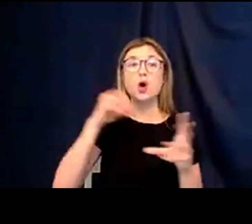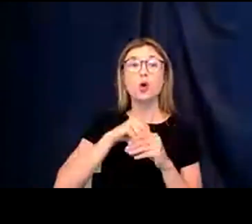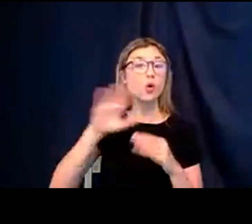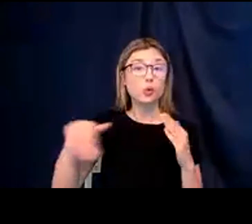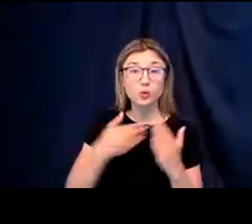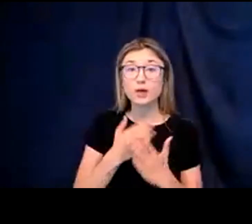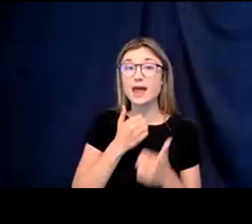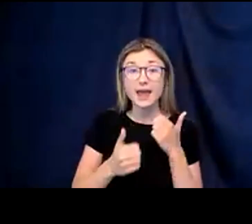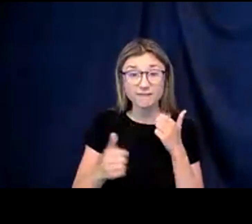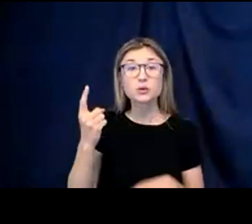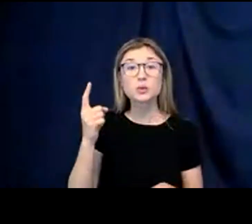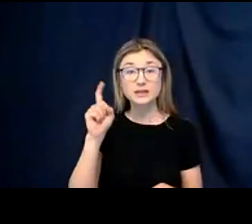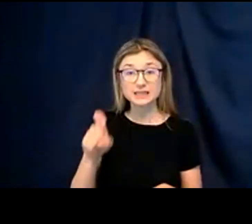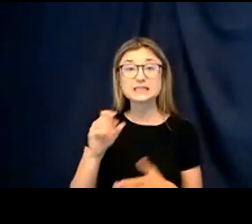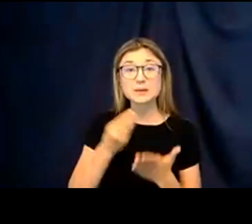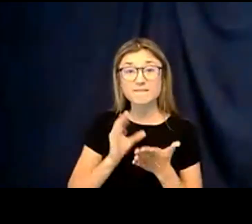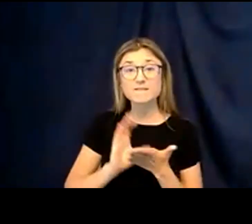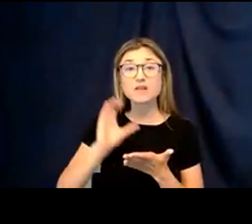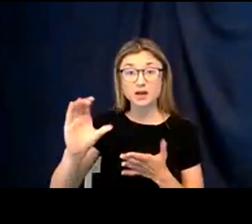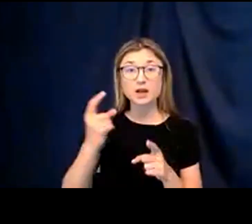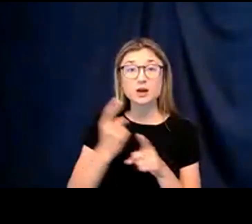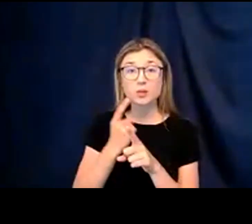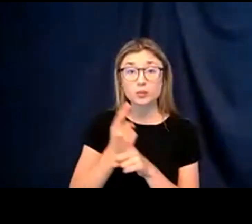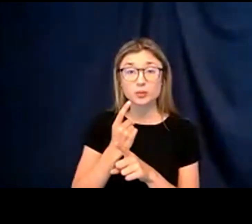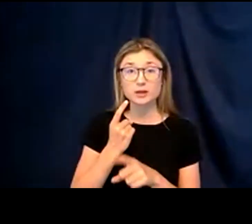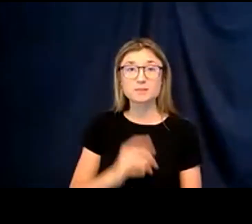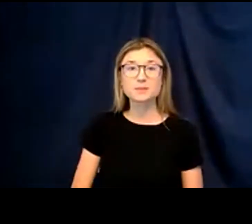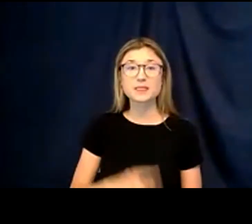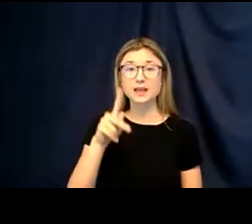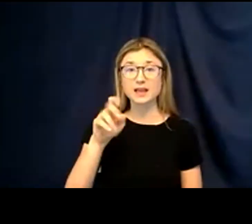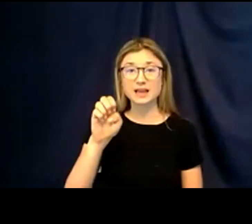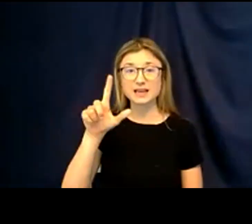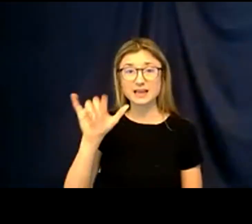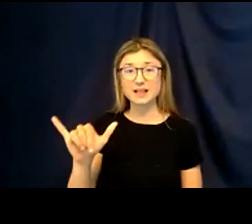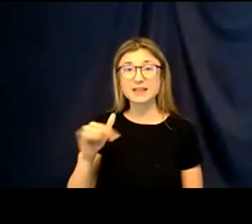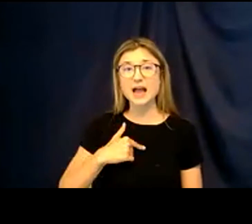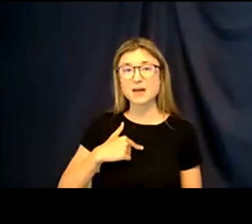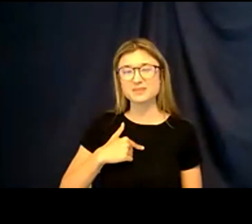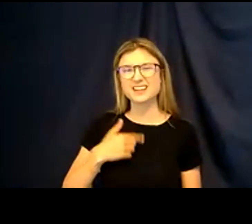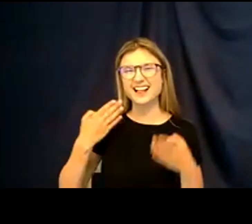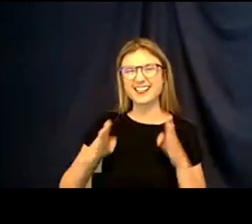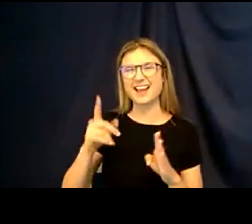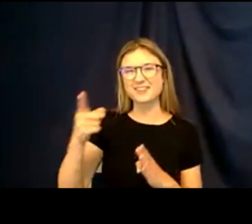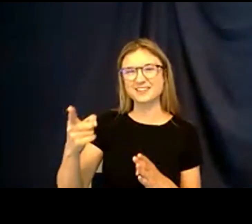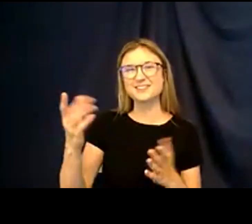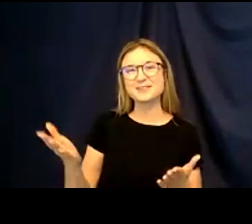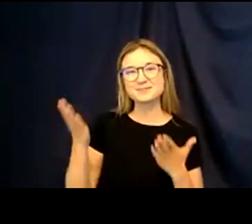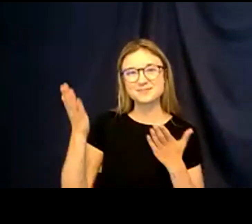funded appropriately. Kelly, I'm gonna defer and let you make the motion then because I am messing it up